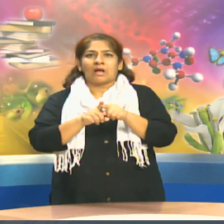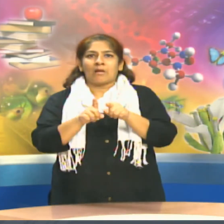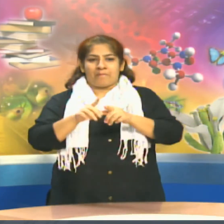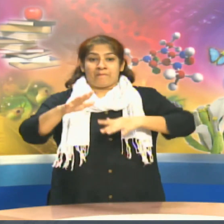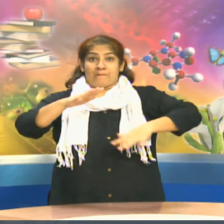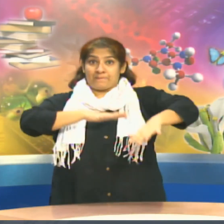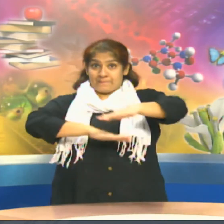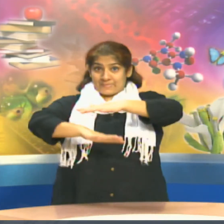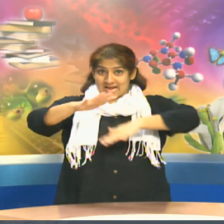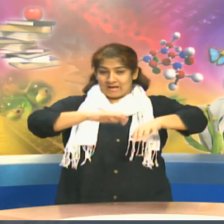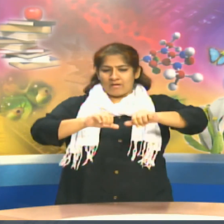planning processes.